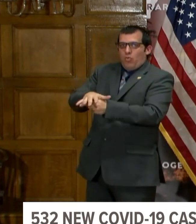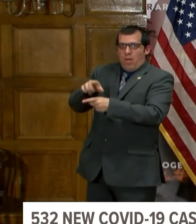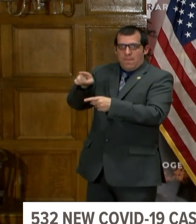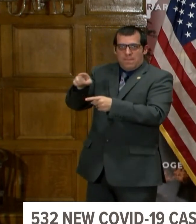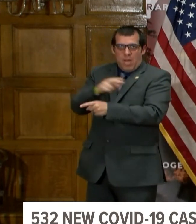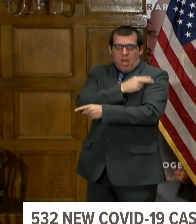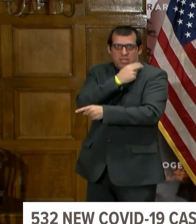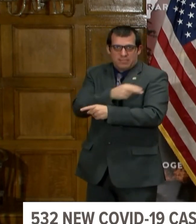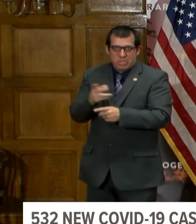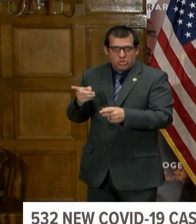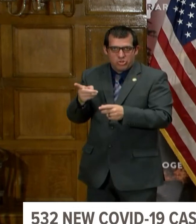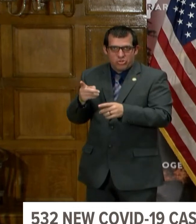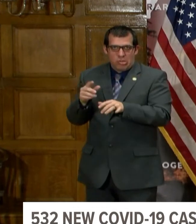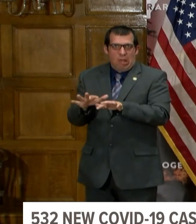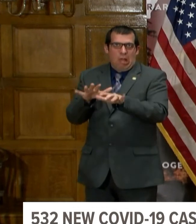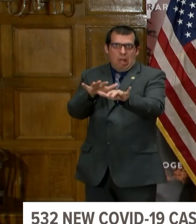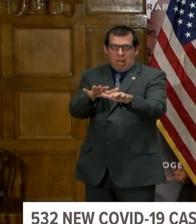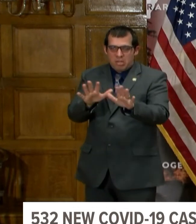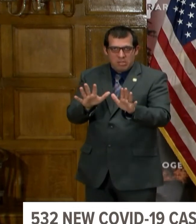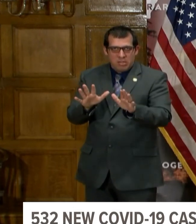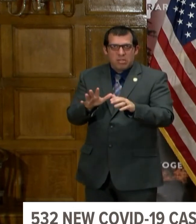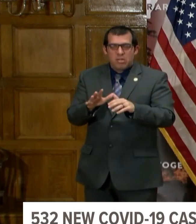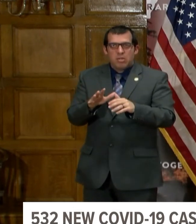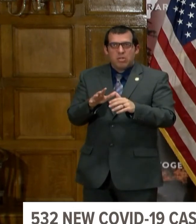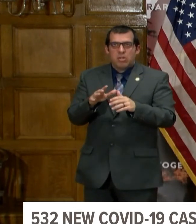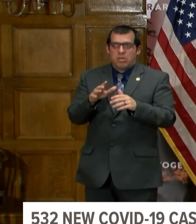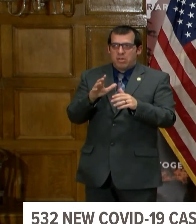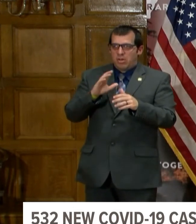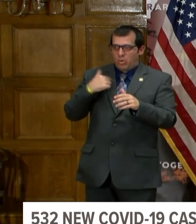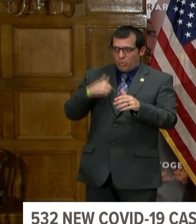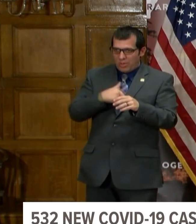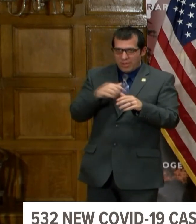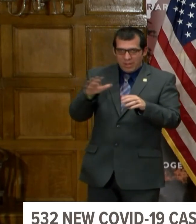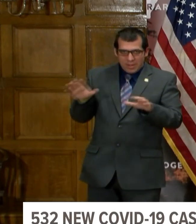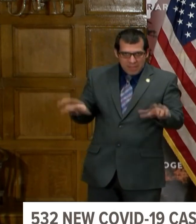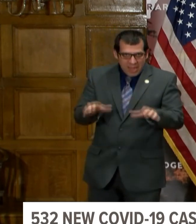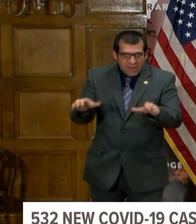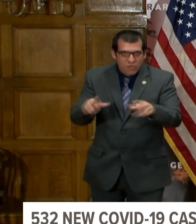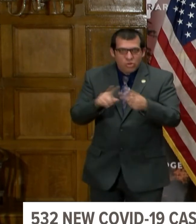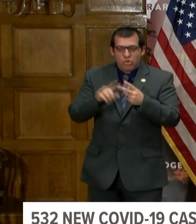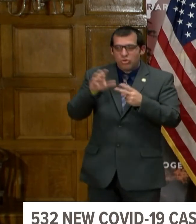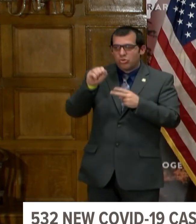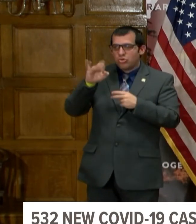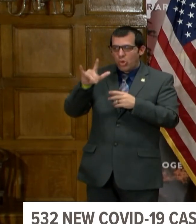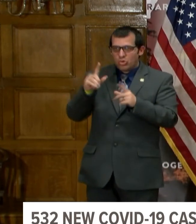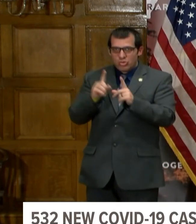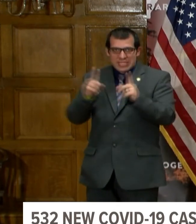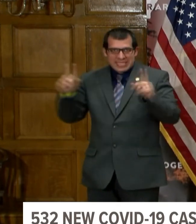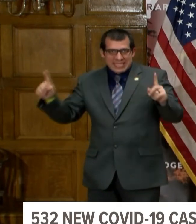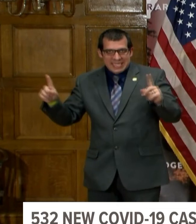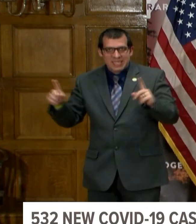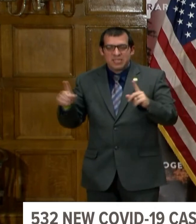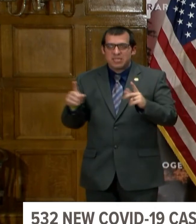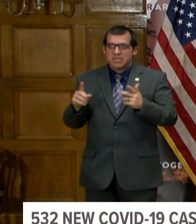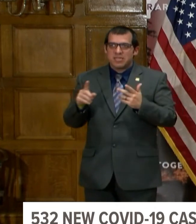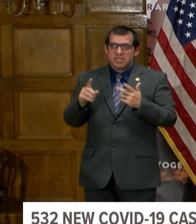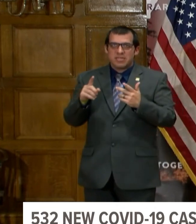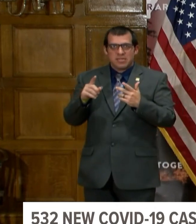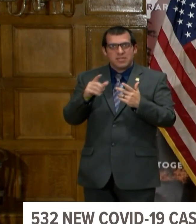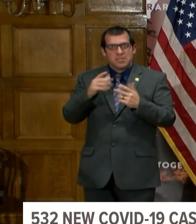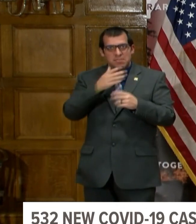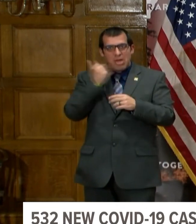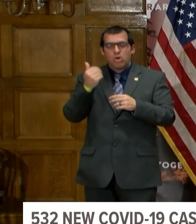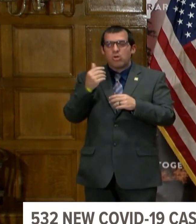the cases down through better behavior and social distancing. It's still too high,